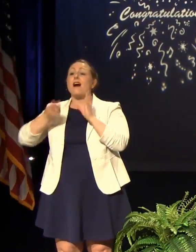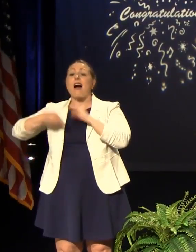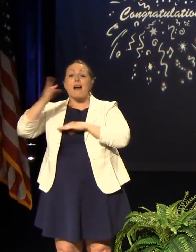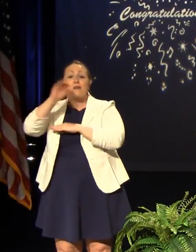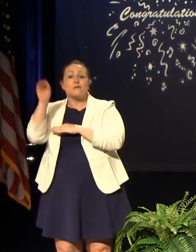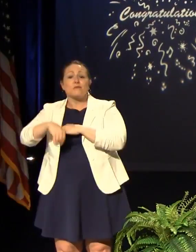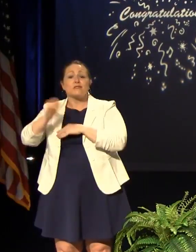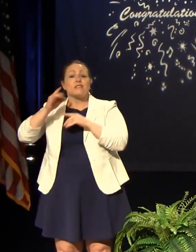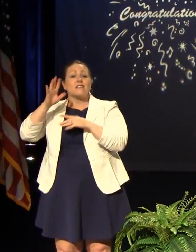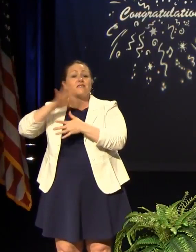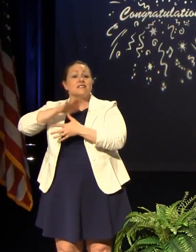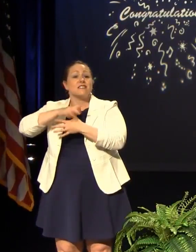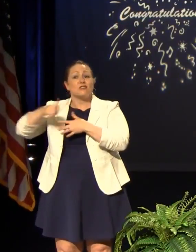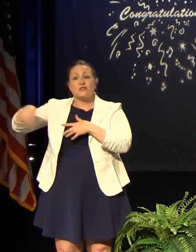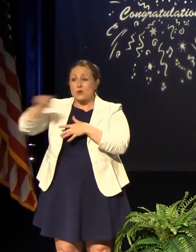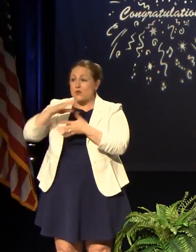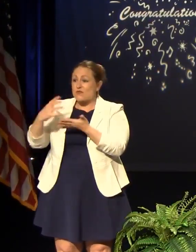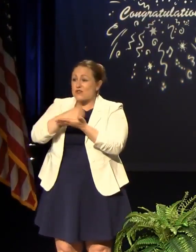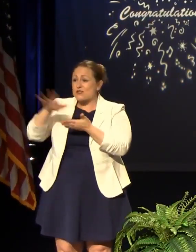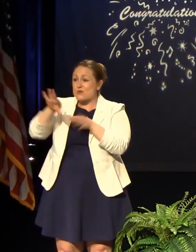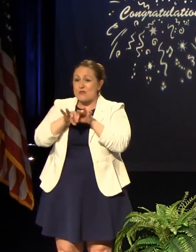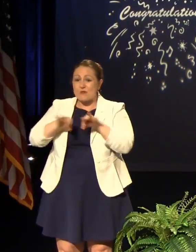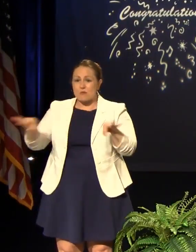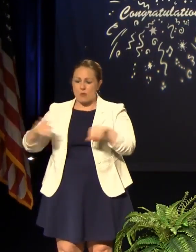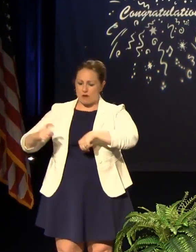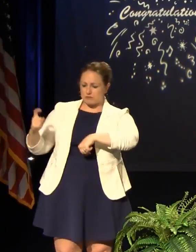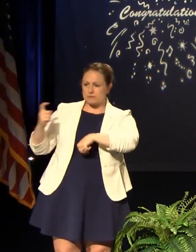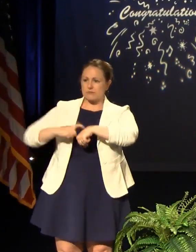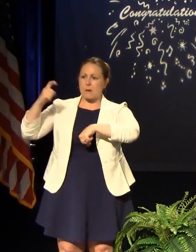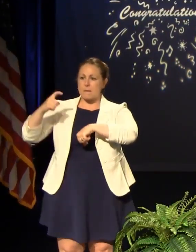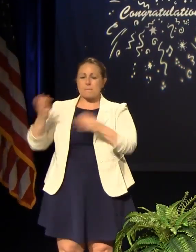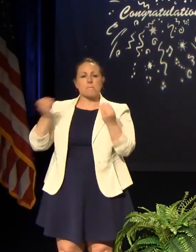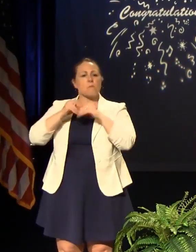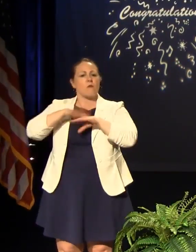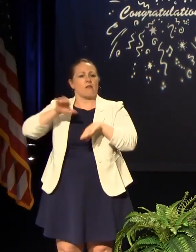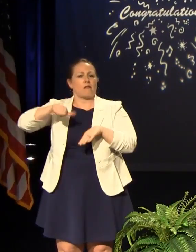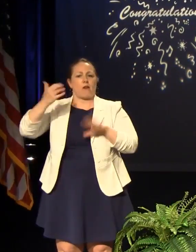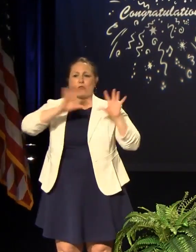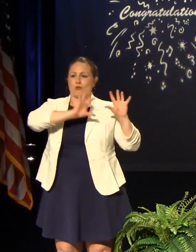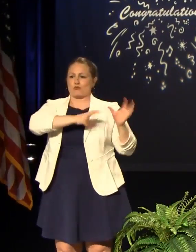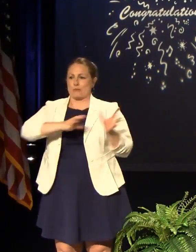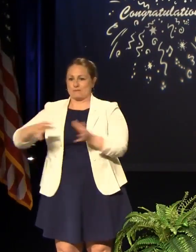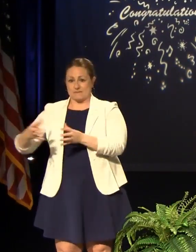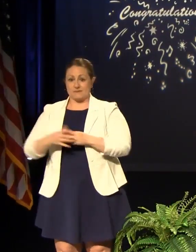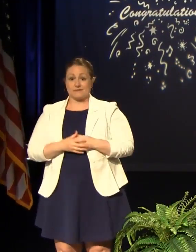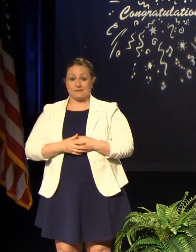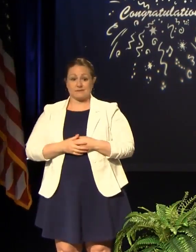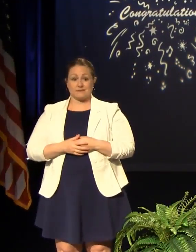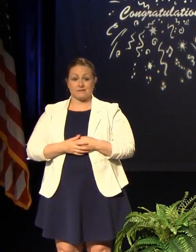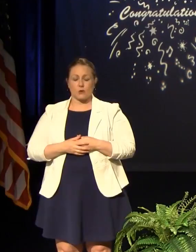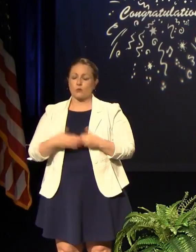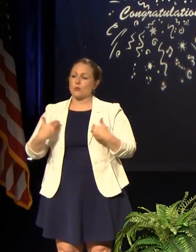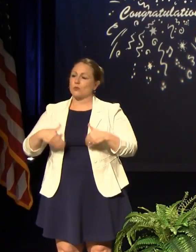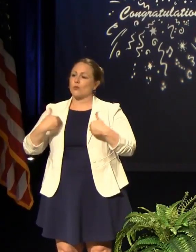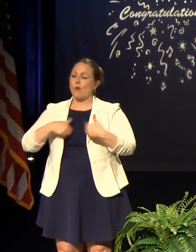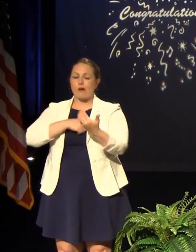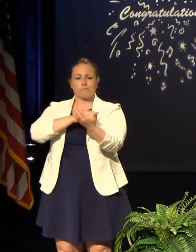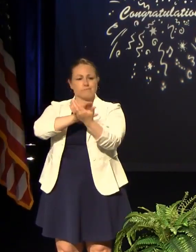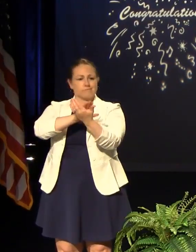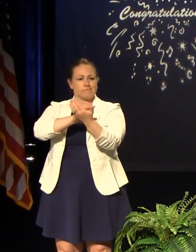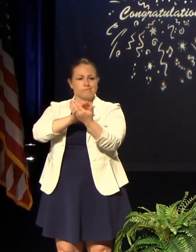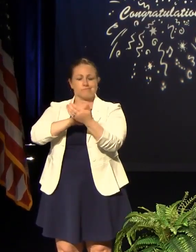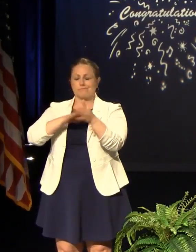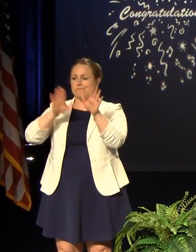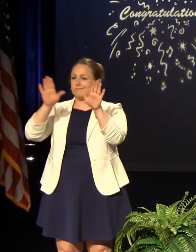diploma on time this year than any group in the past. For that, I applaud you and say,